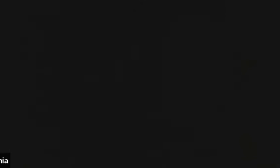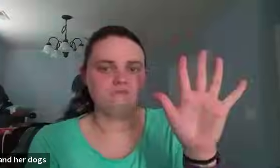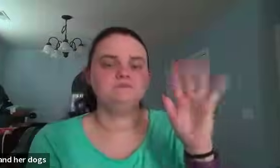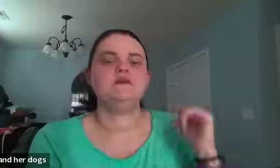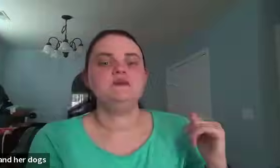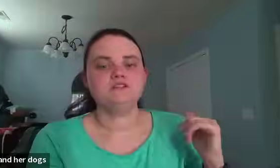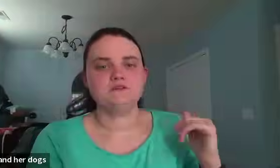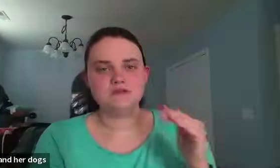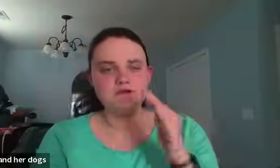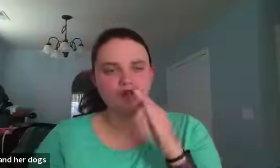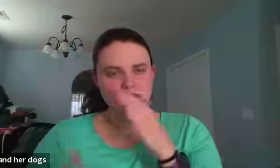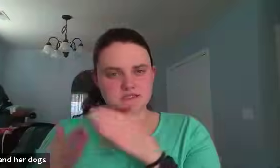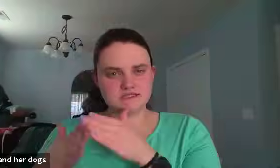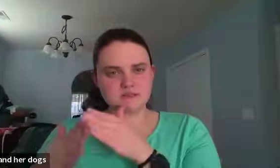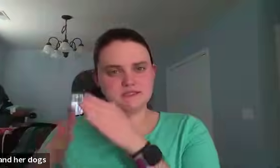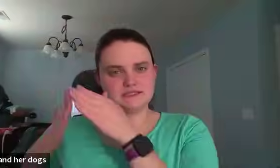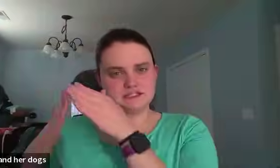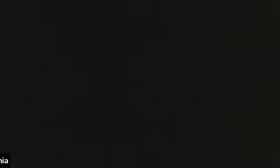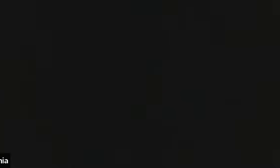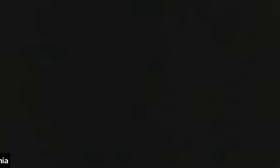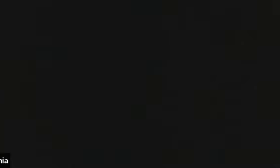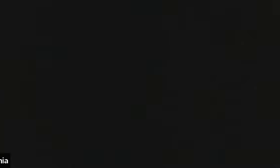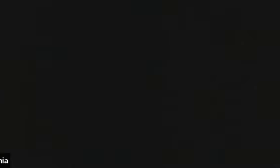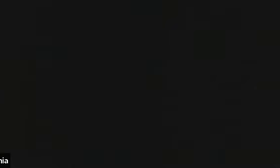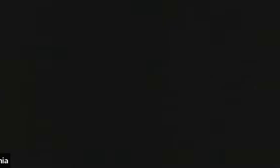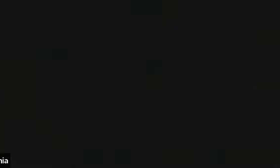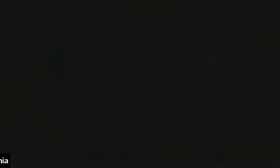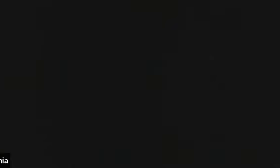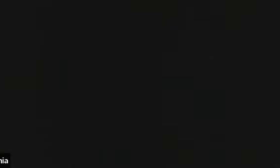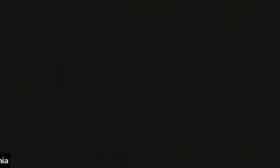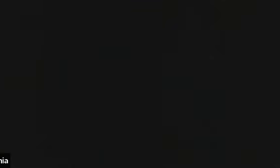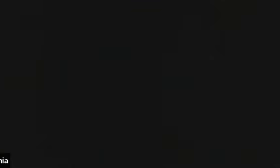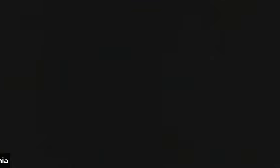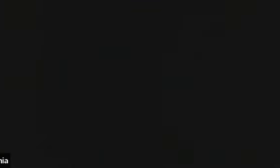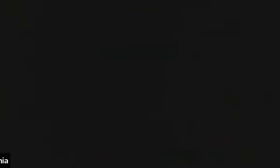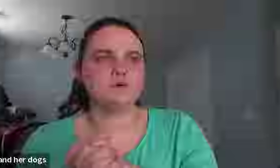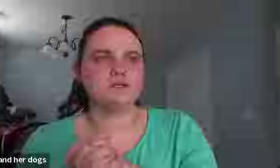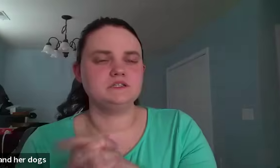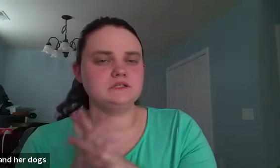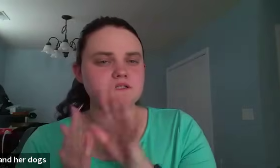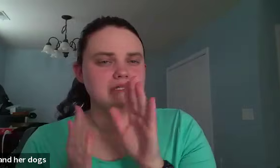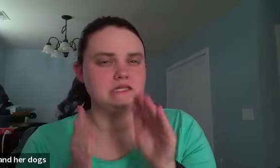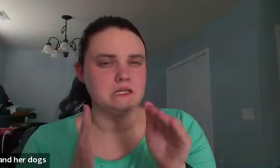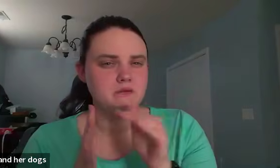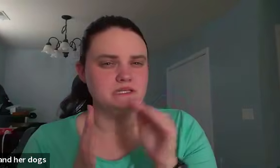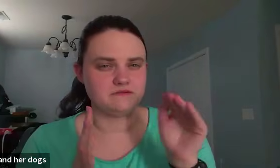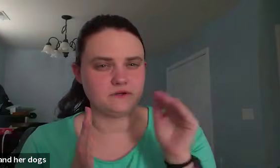Okay. So now for our next numbers, 6 through 10, the way it works is it's going to look a little bit different